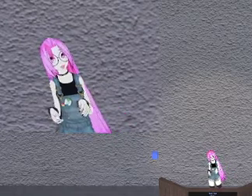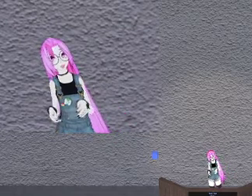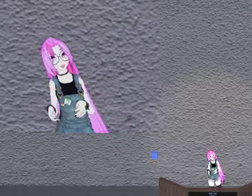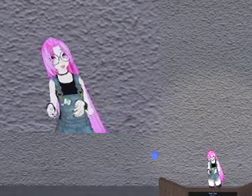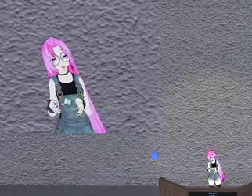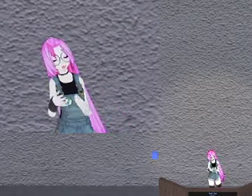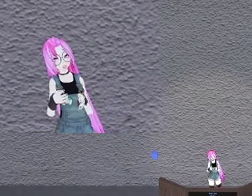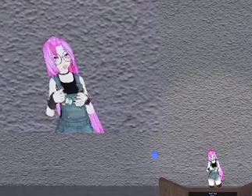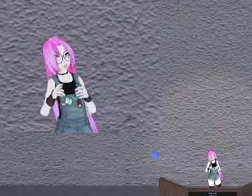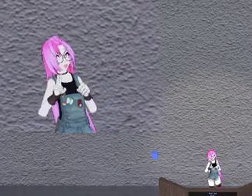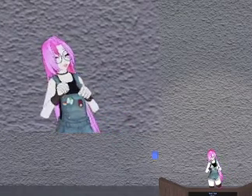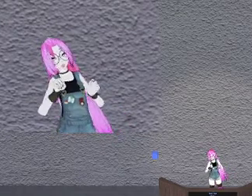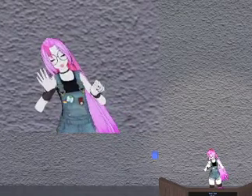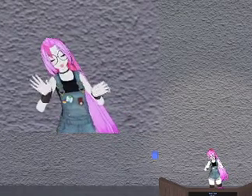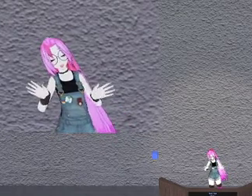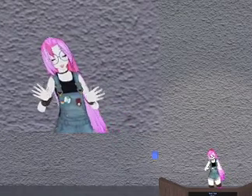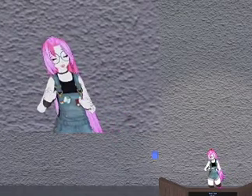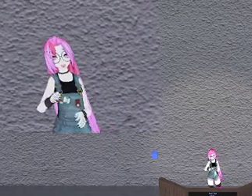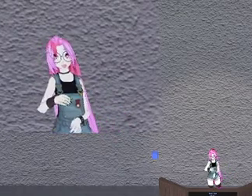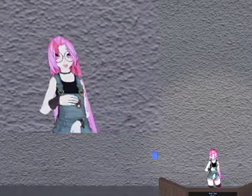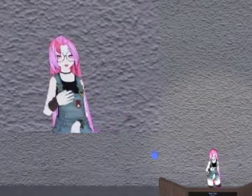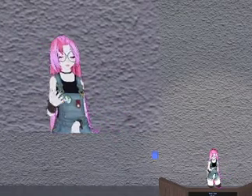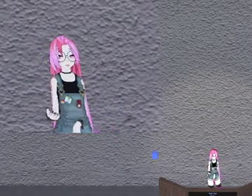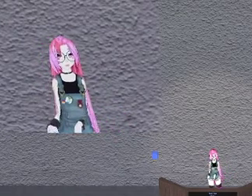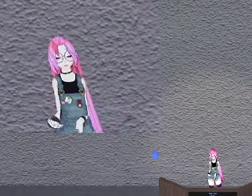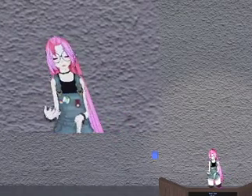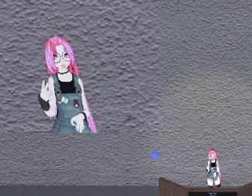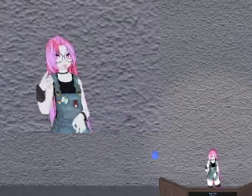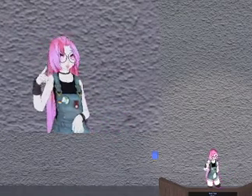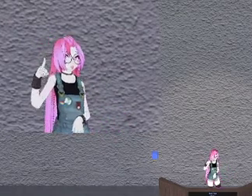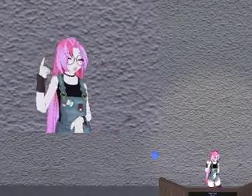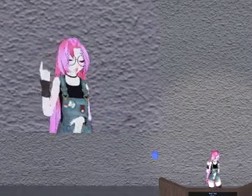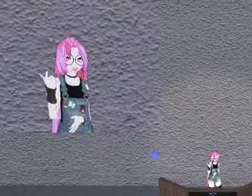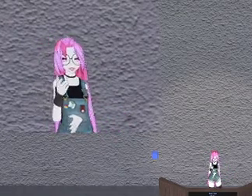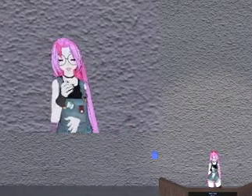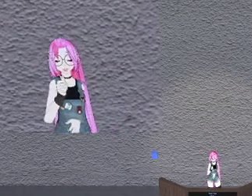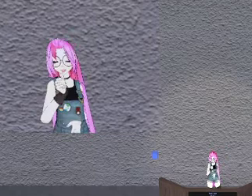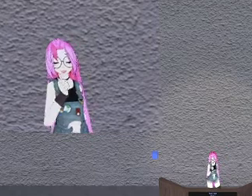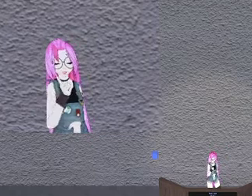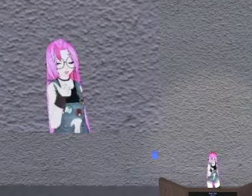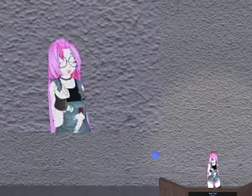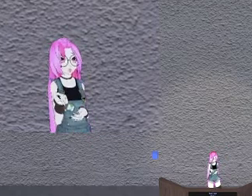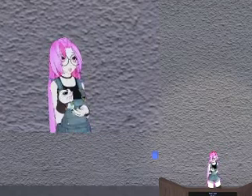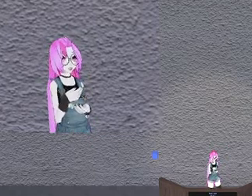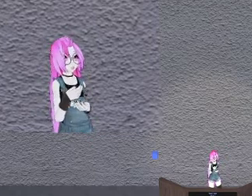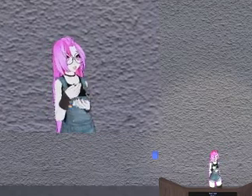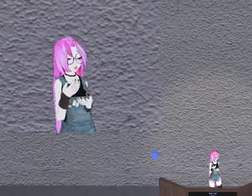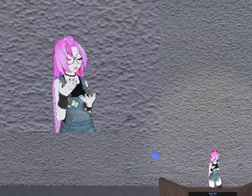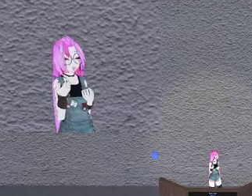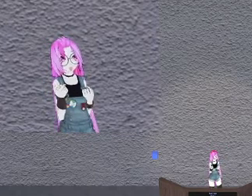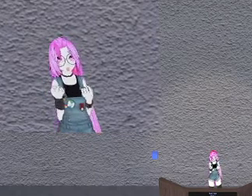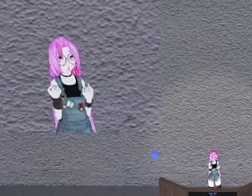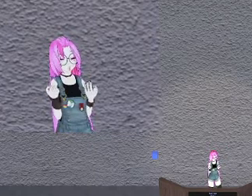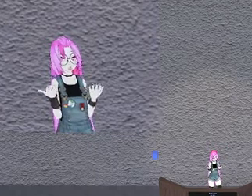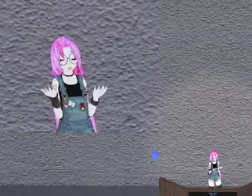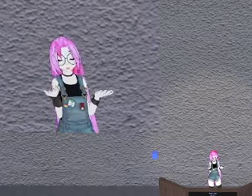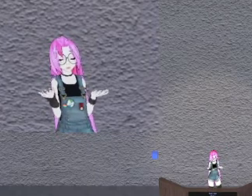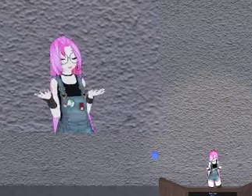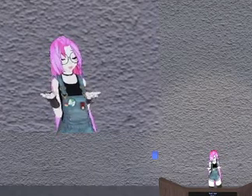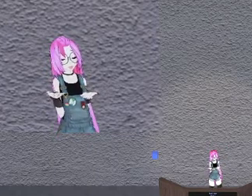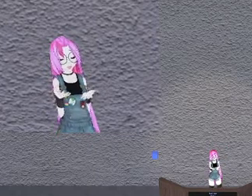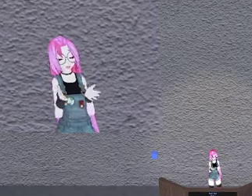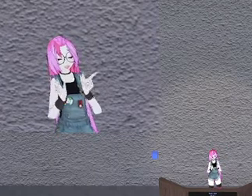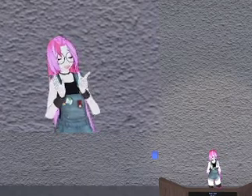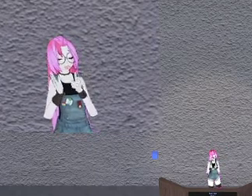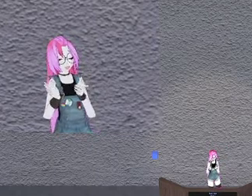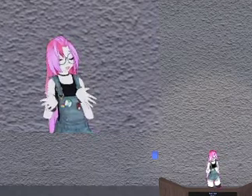And then it'd just be much clearer for you to be like, they're crazy and they're silly and they do,